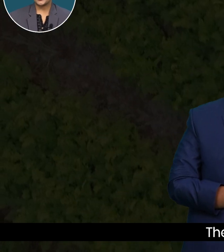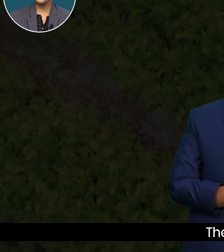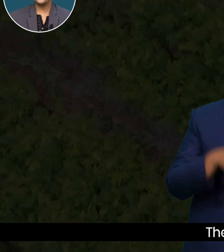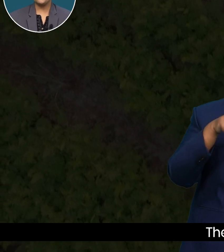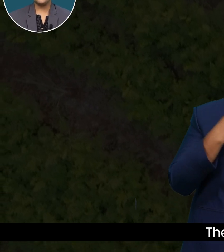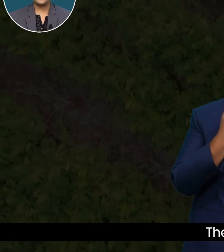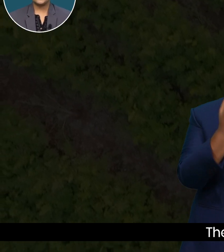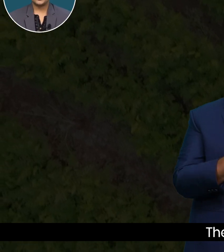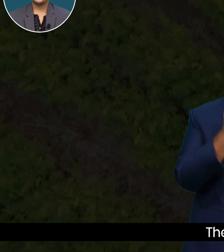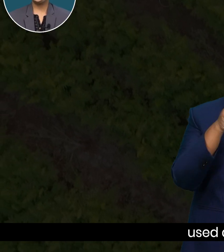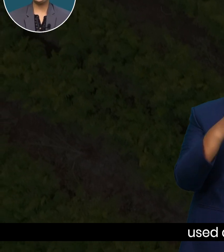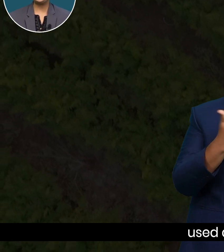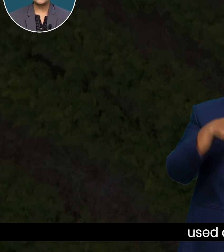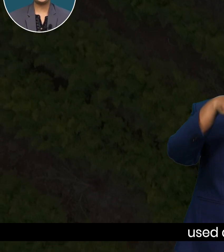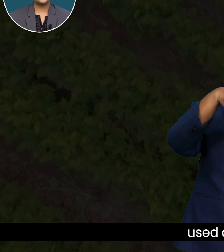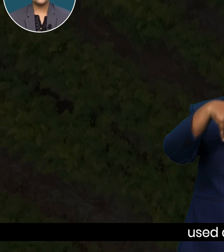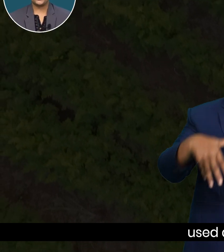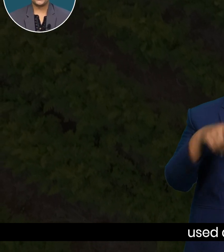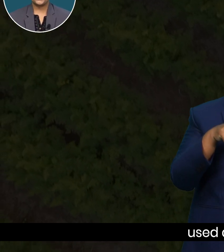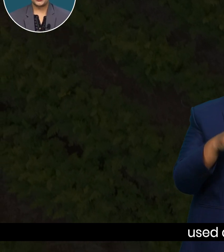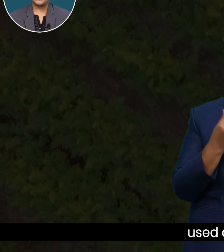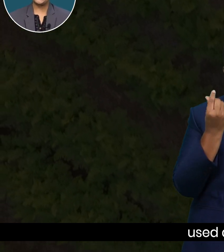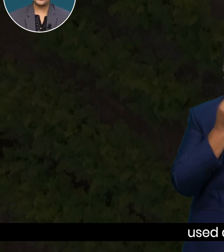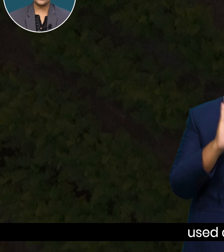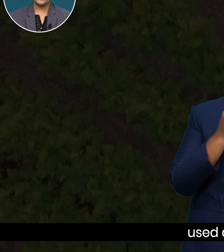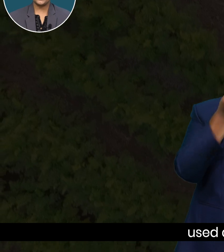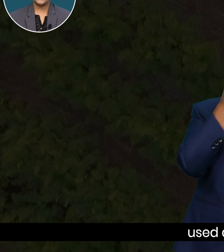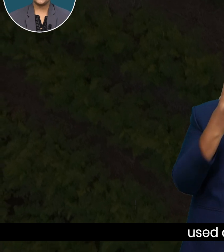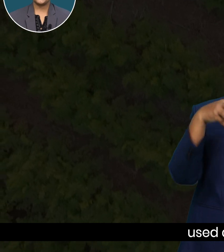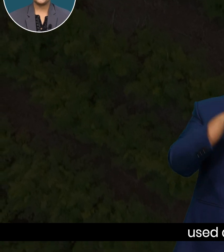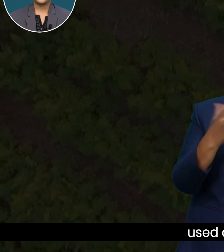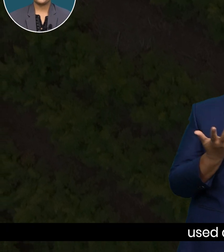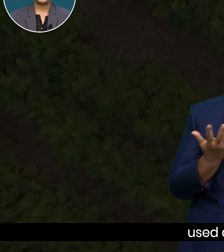The plant roots used as food include